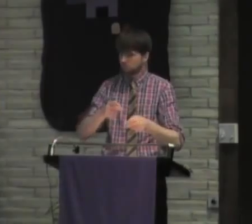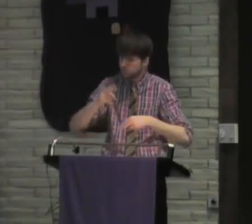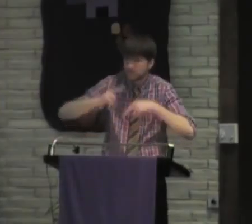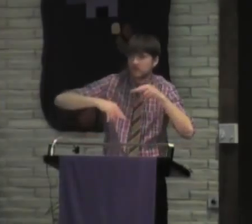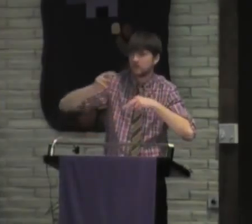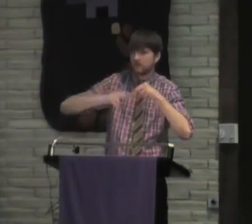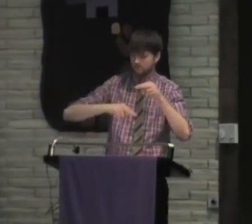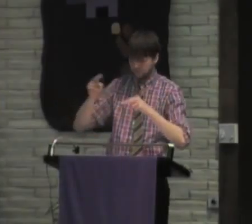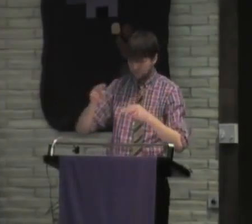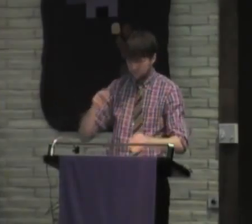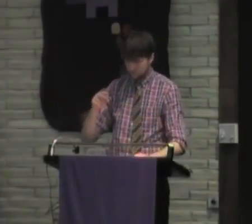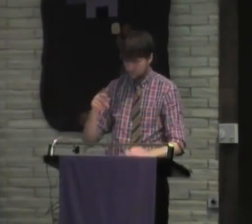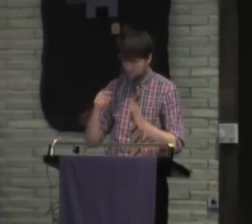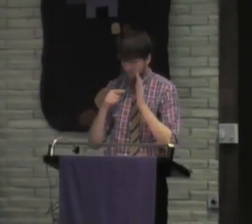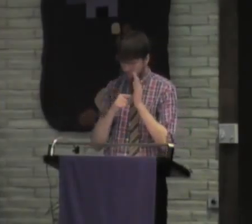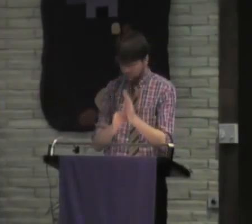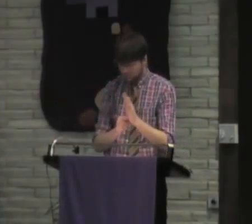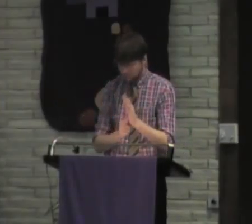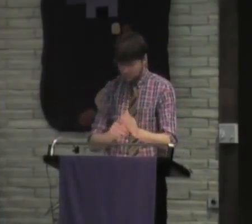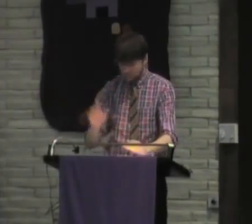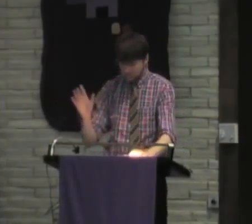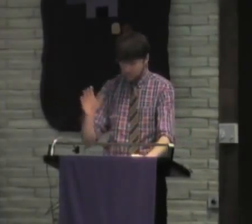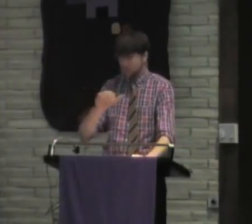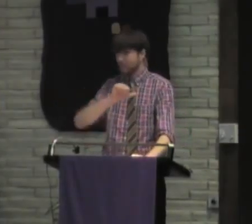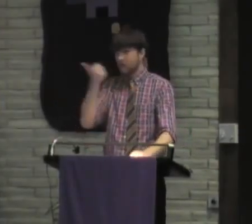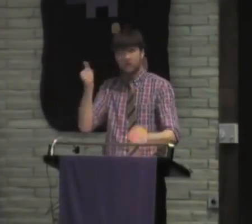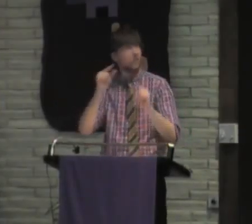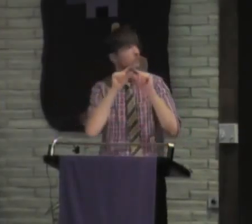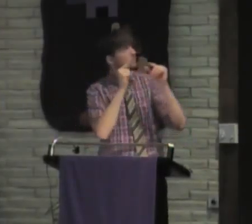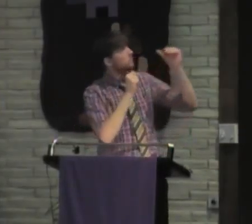The ruler of the district went to work on building.